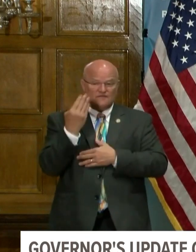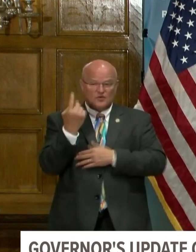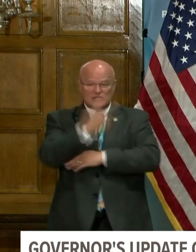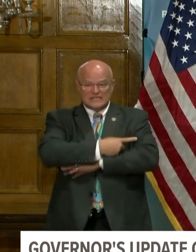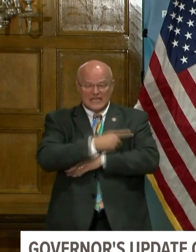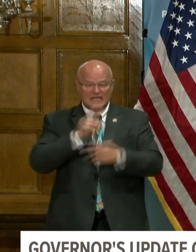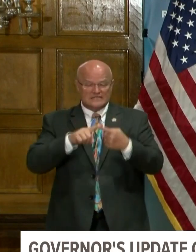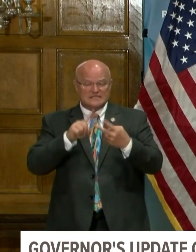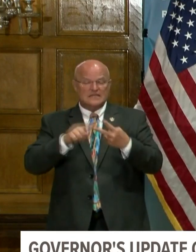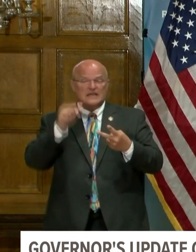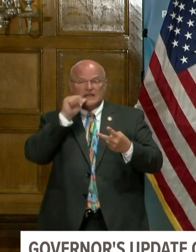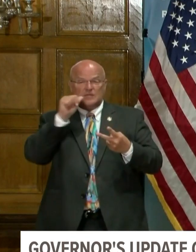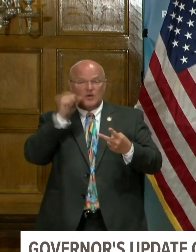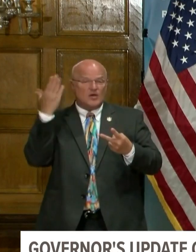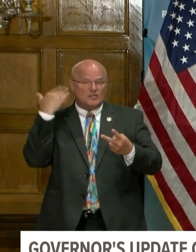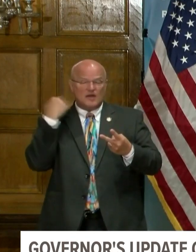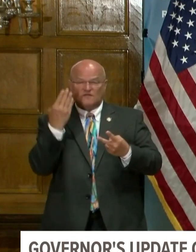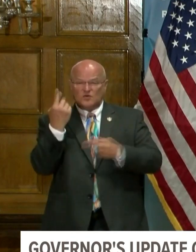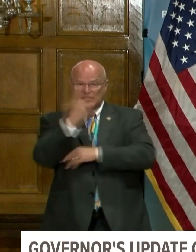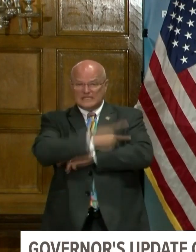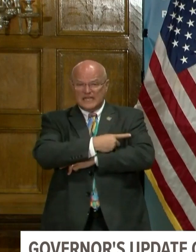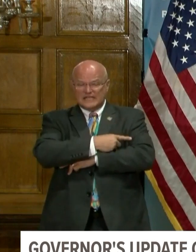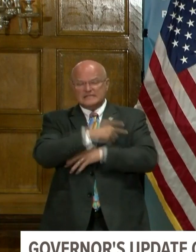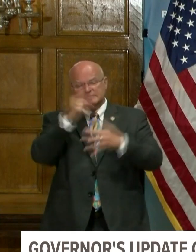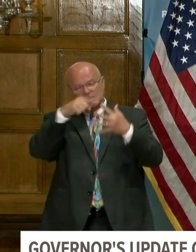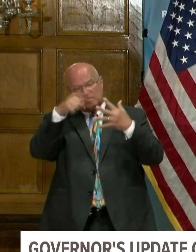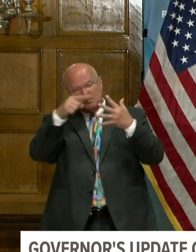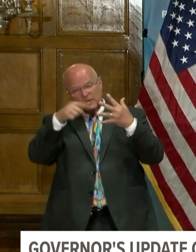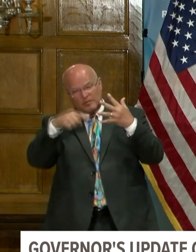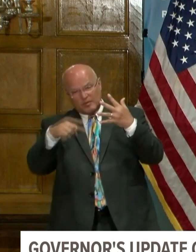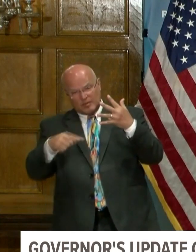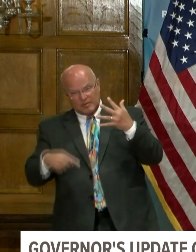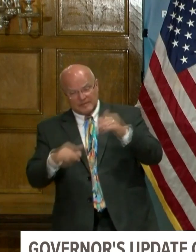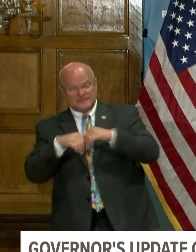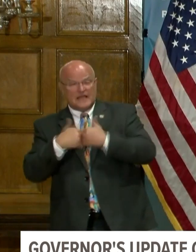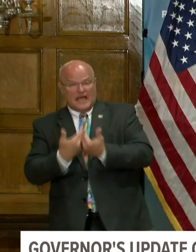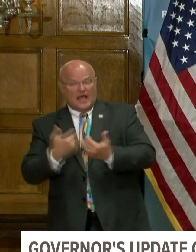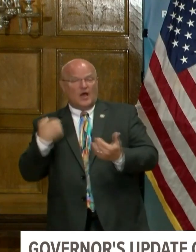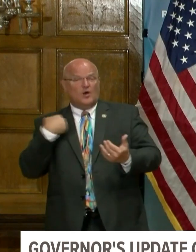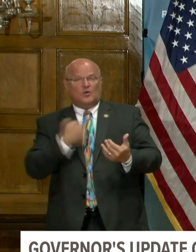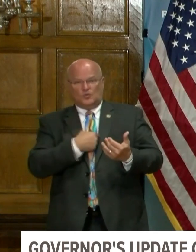days? Have you been to a bar in the past 14 days? We go through the list, and that's how we